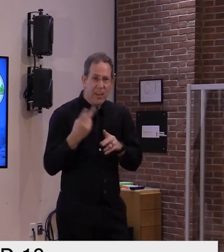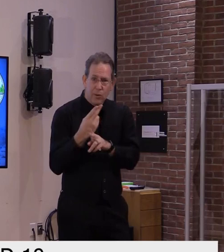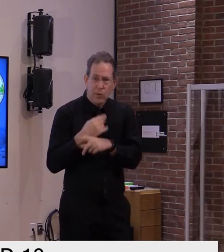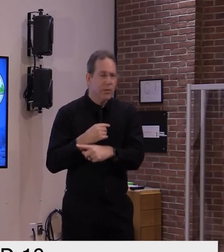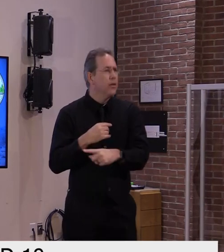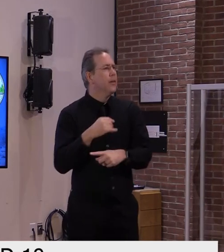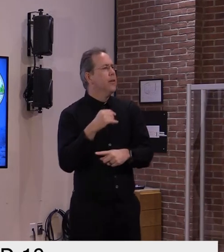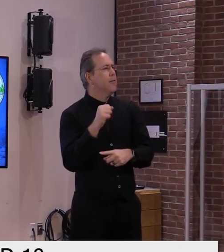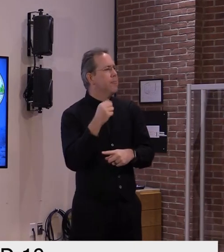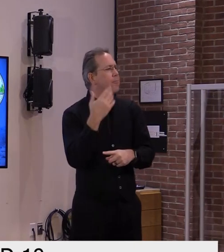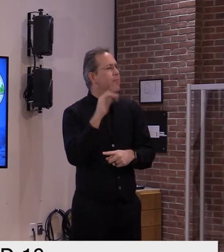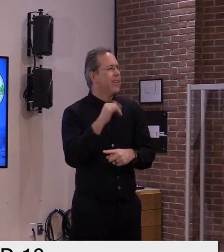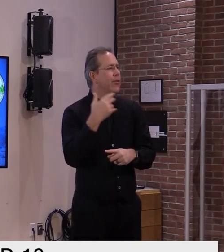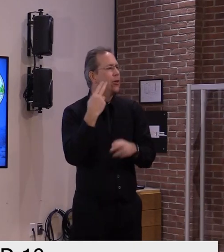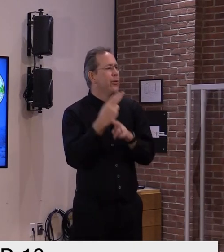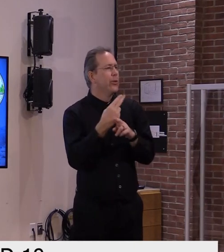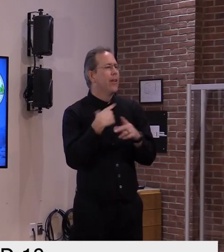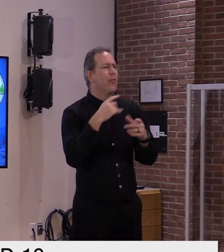moving to the phones,